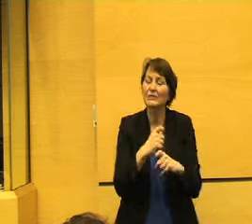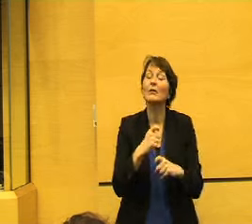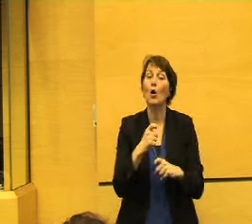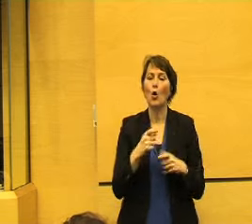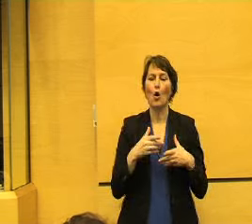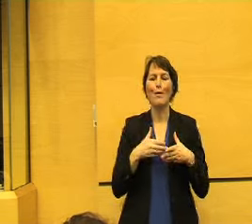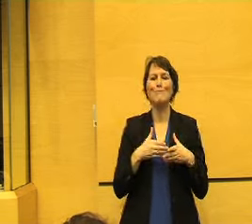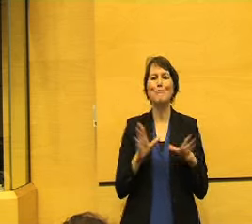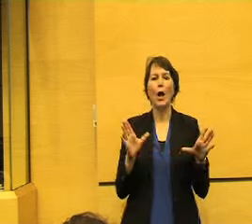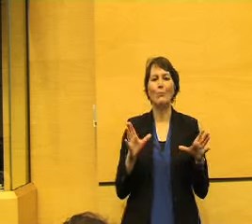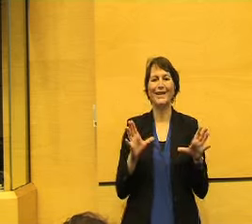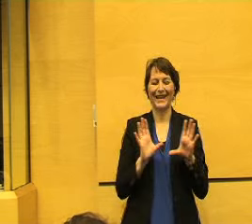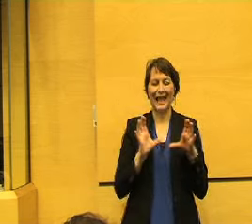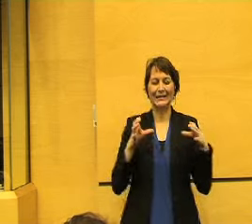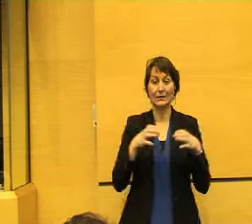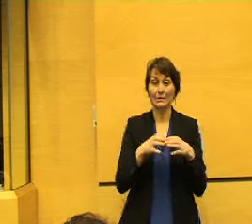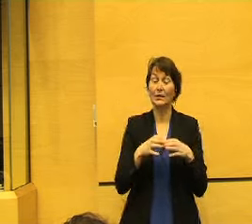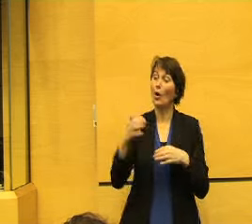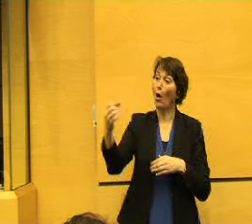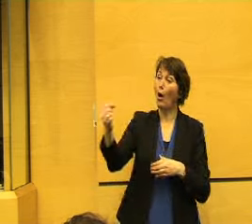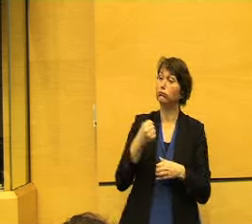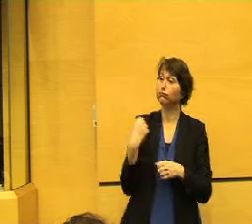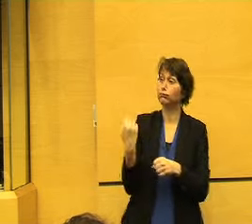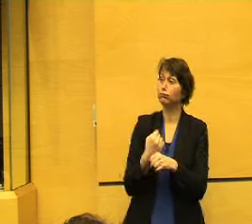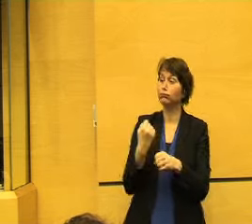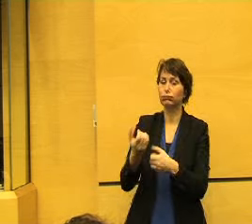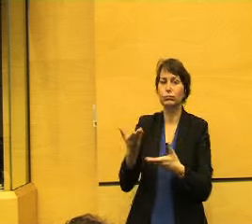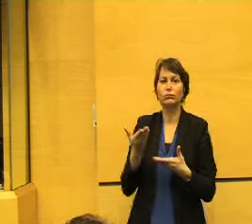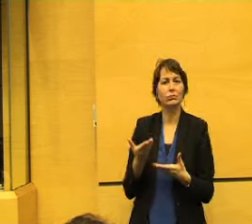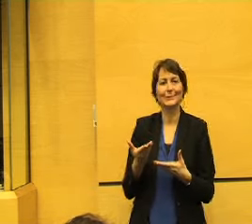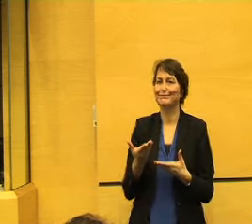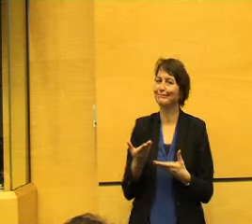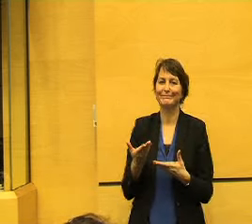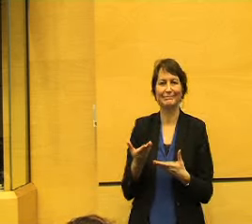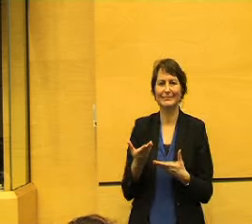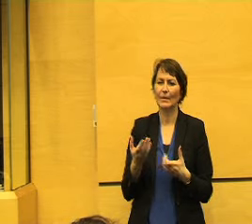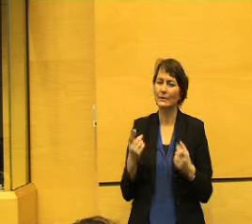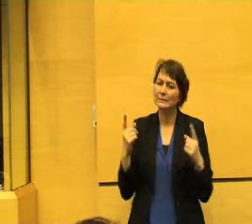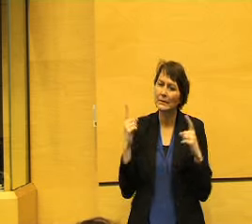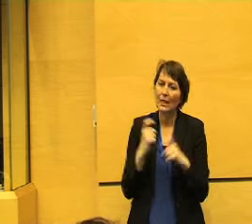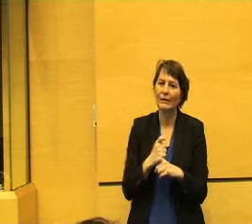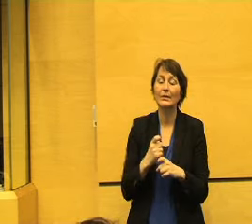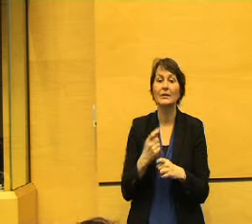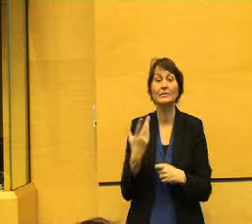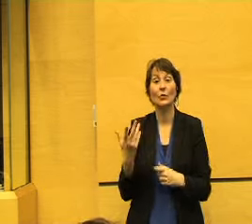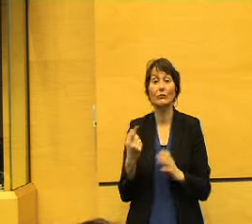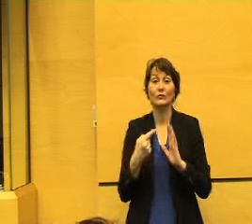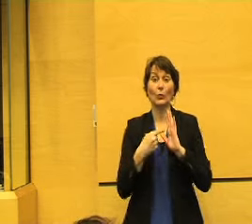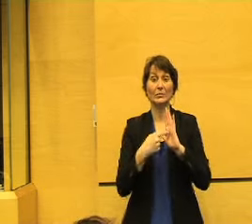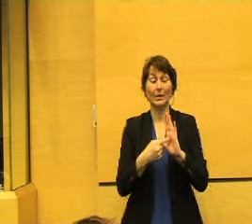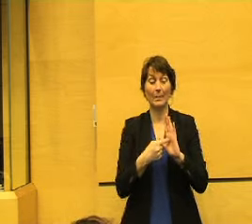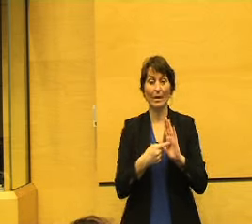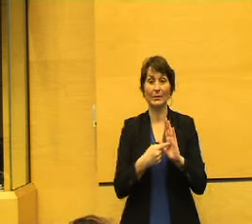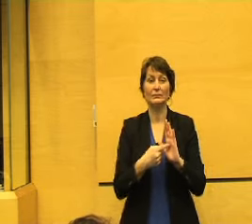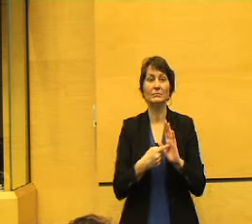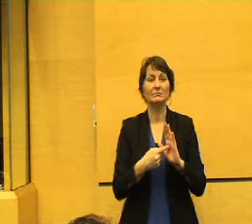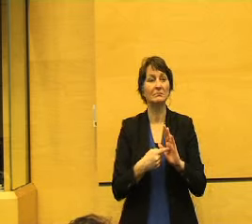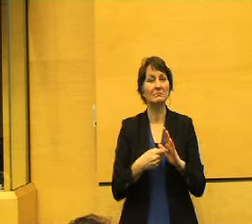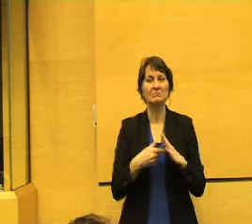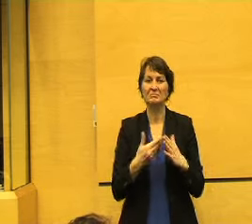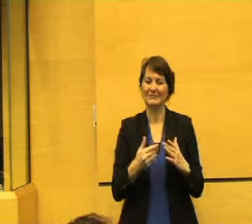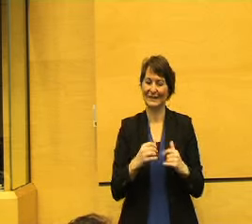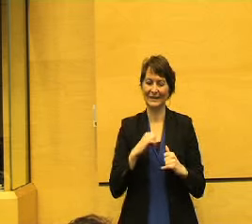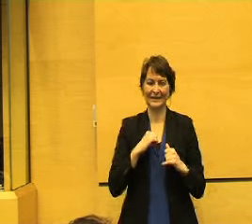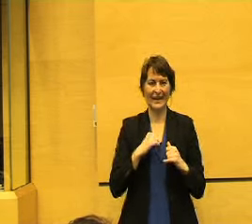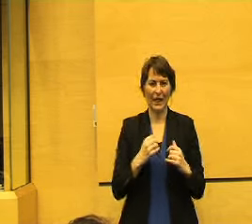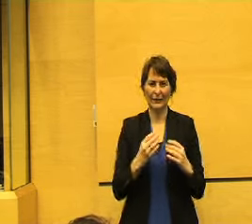public entities because of reasons like they are not well